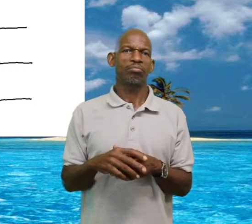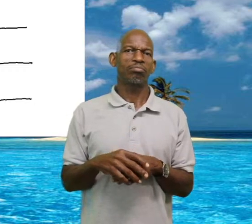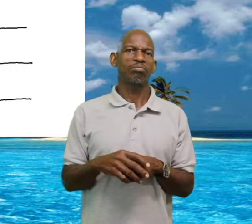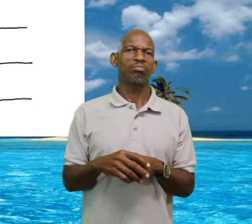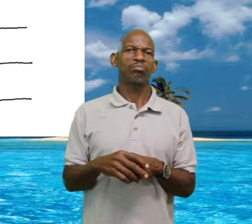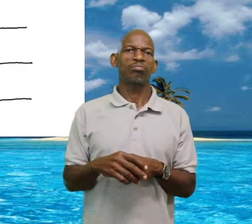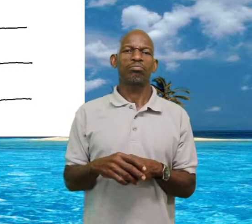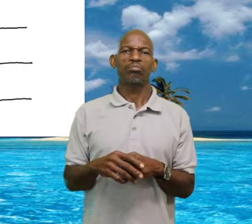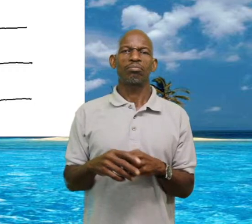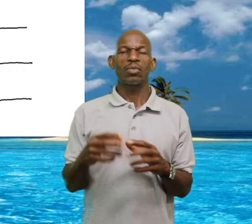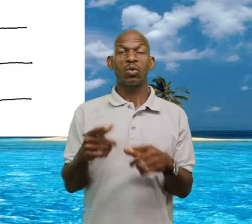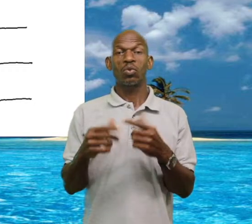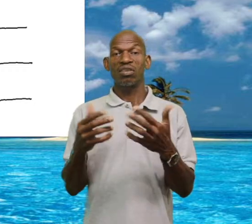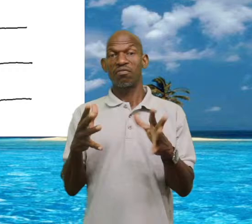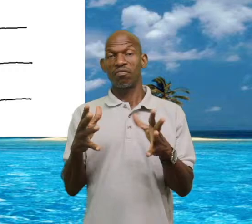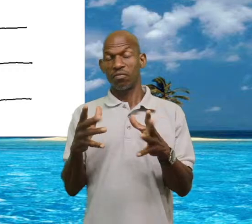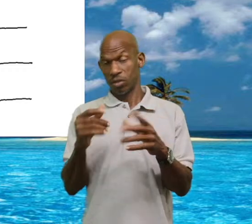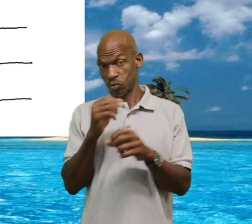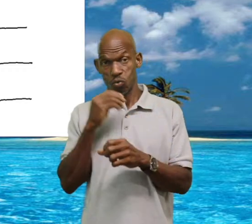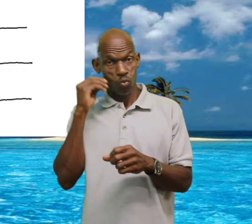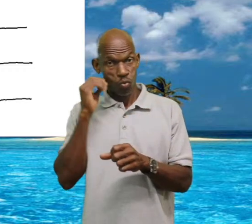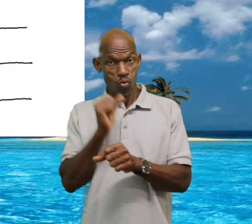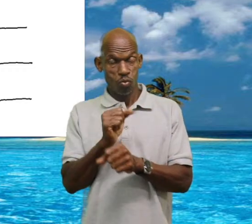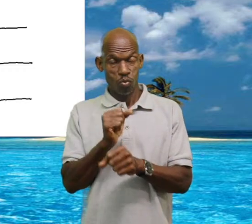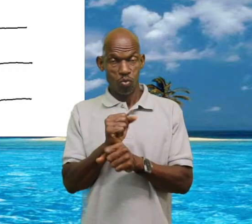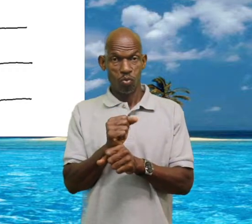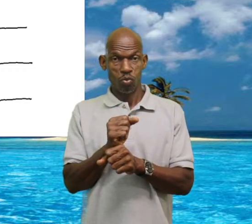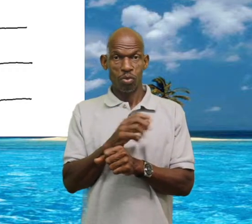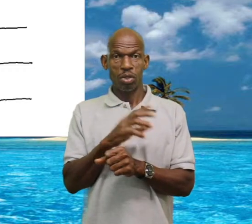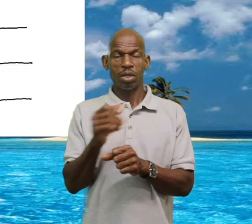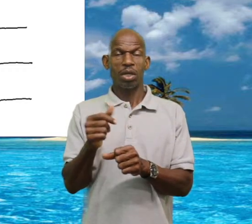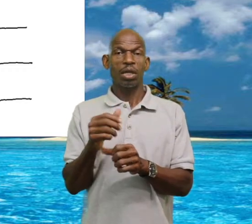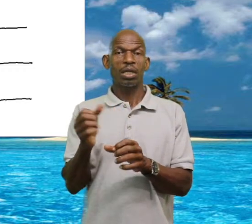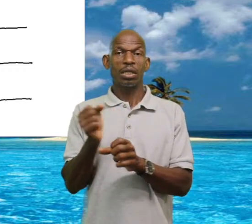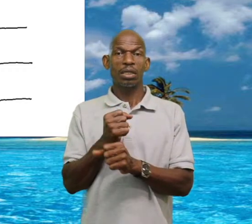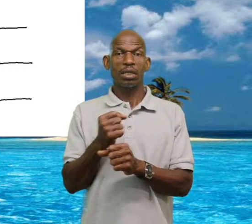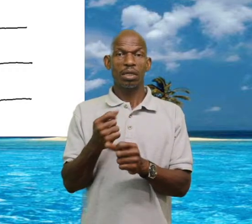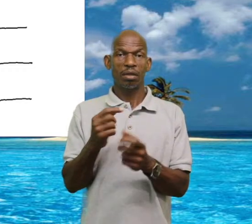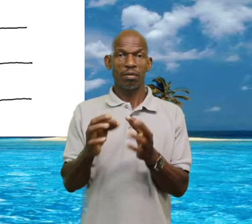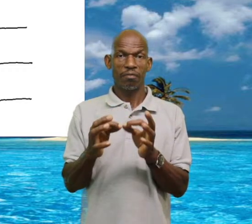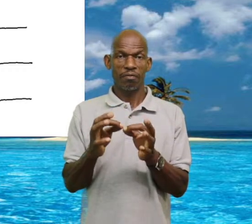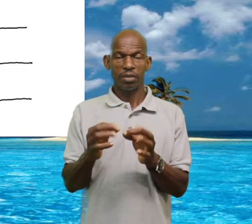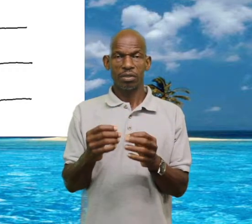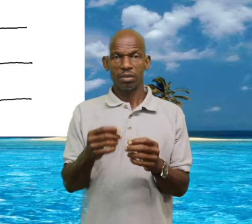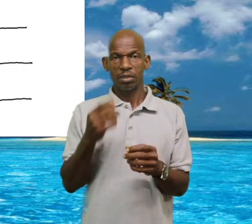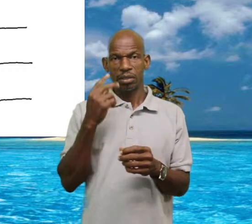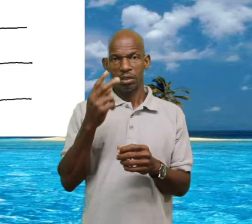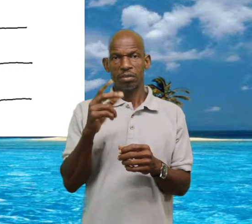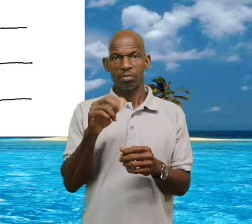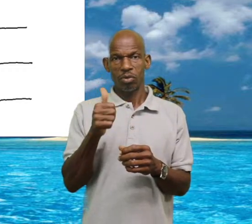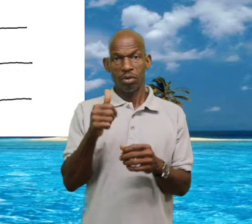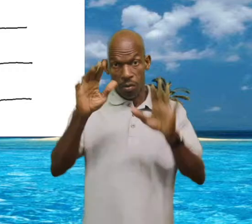when she finish her work, so she'll get her work corrected. Okay, so bye bye until tomorrow, please God.